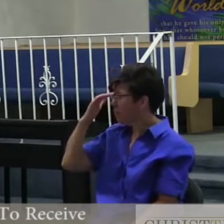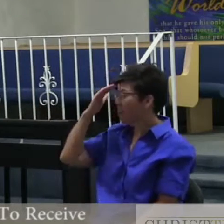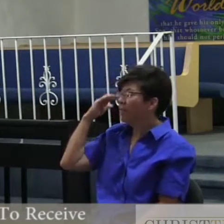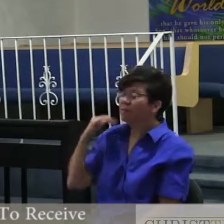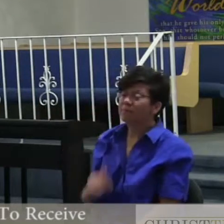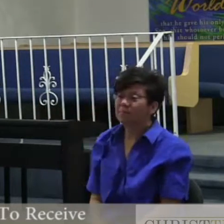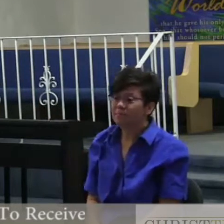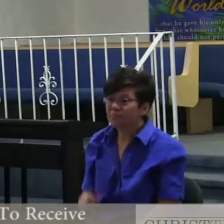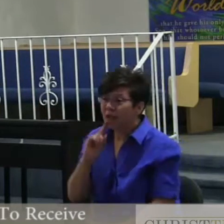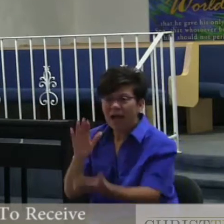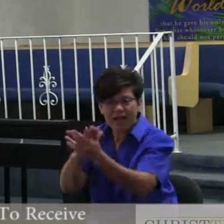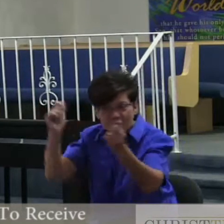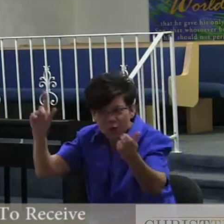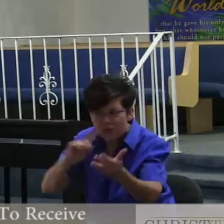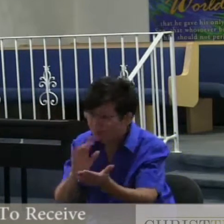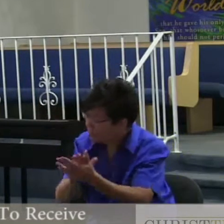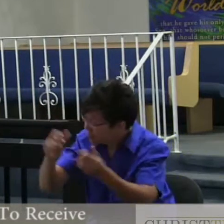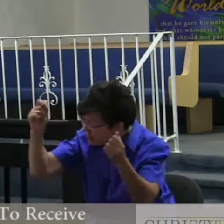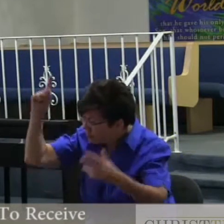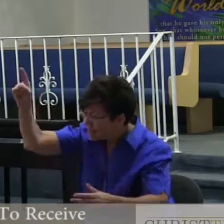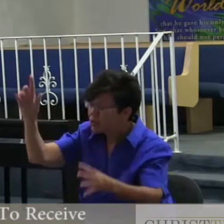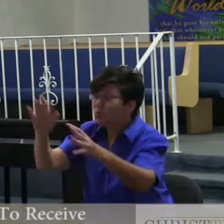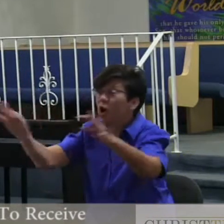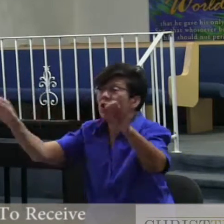Oh, hallelujah.